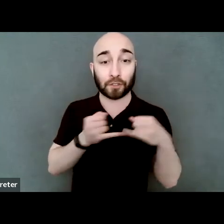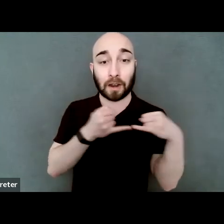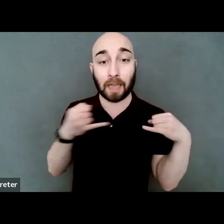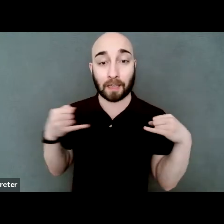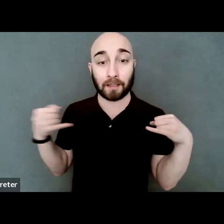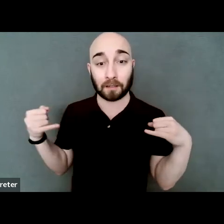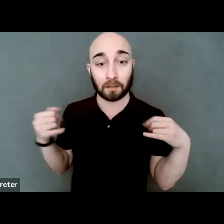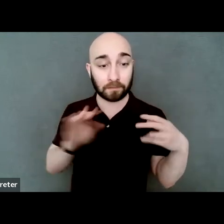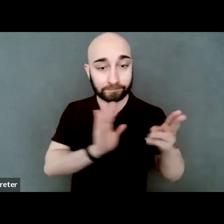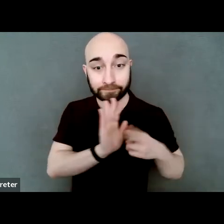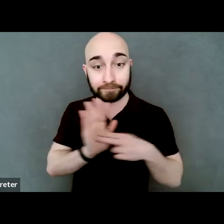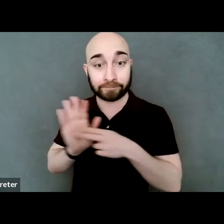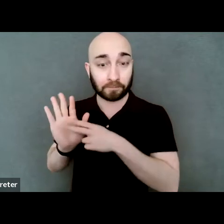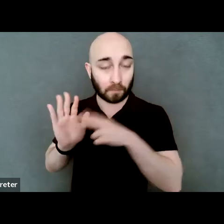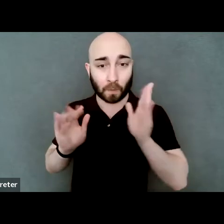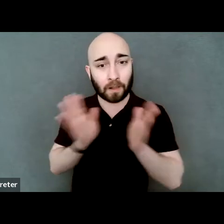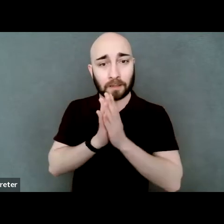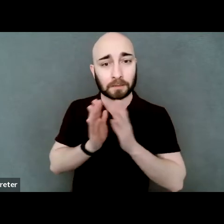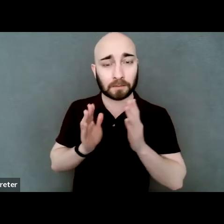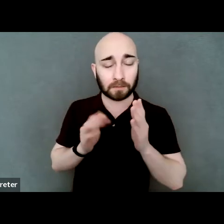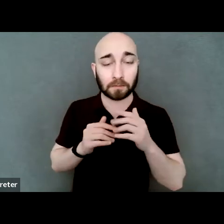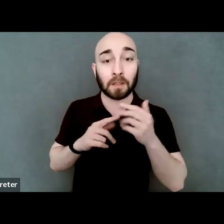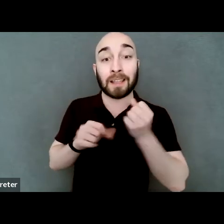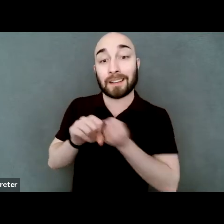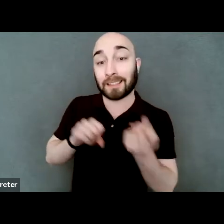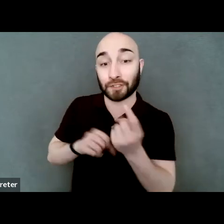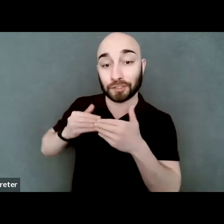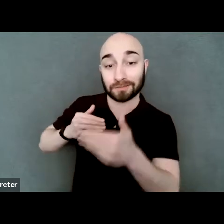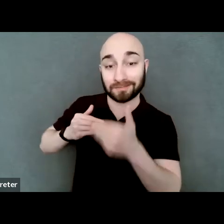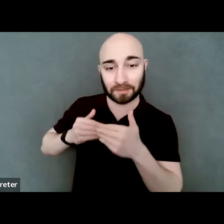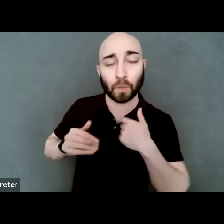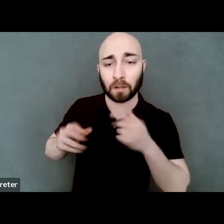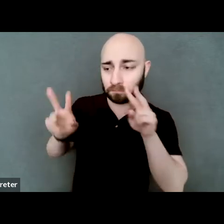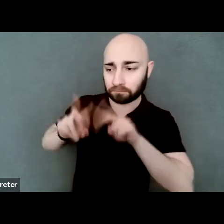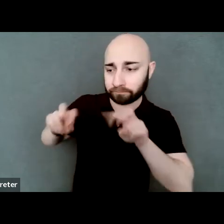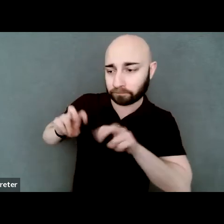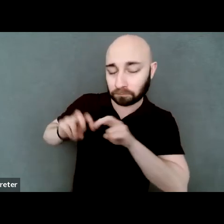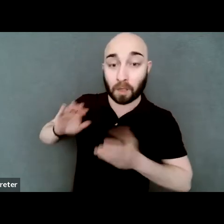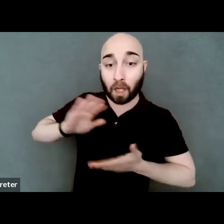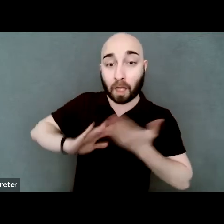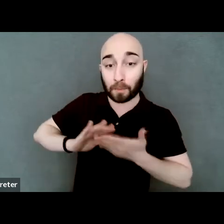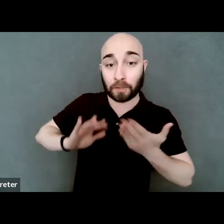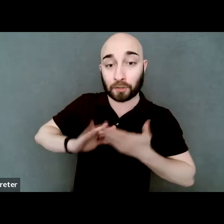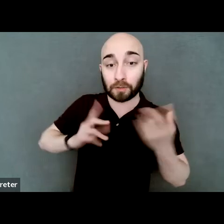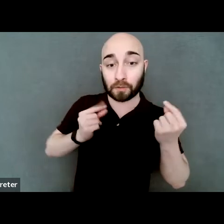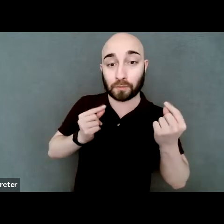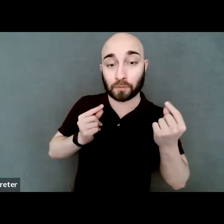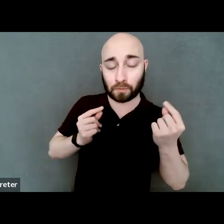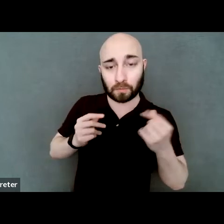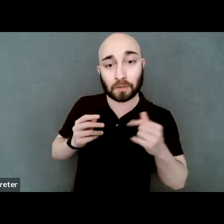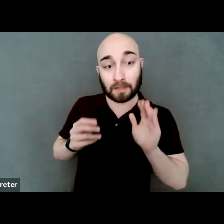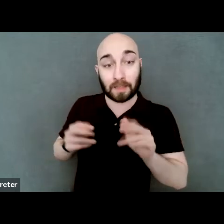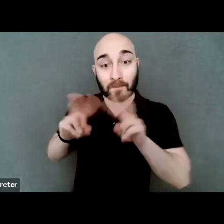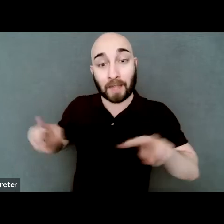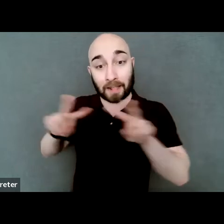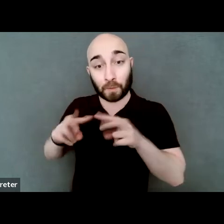going to keep refining it. We're going to look at operationalizing from this vision. Can we pull out some of the values? And then